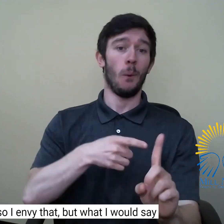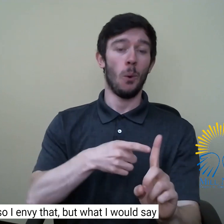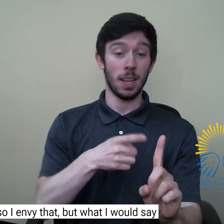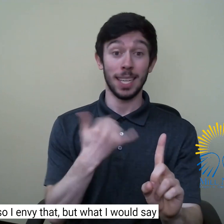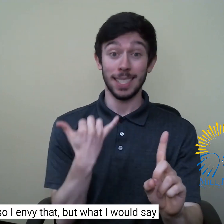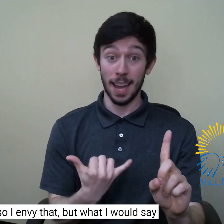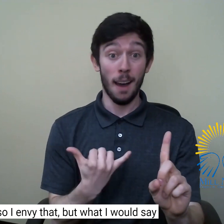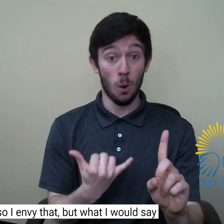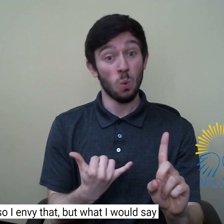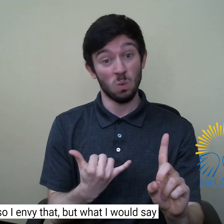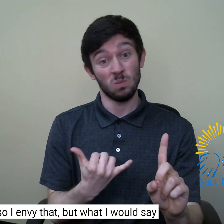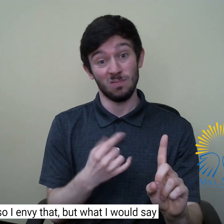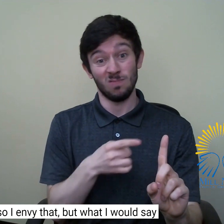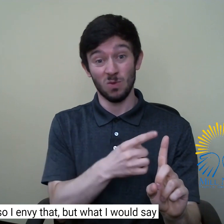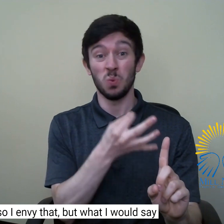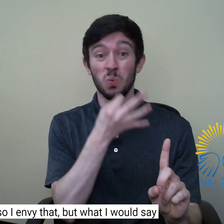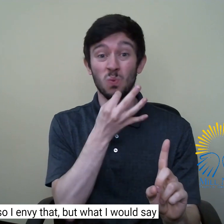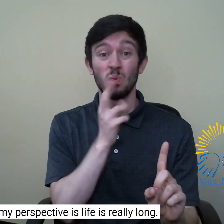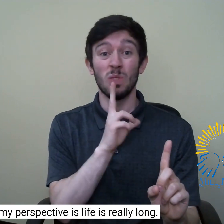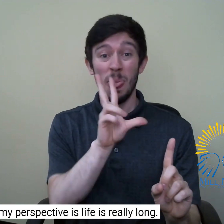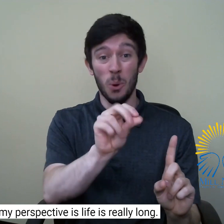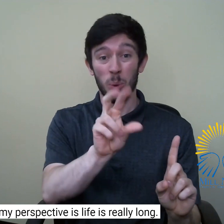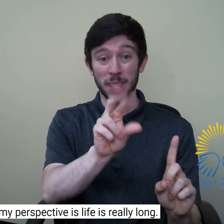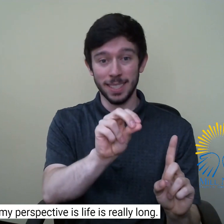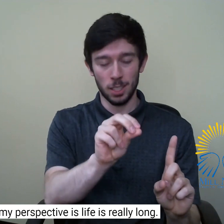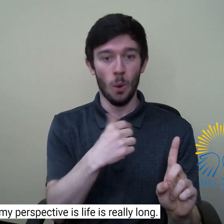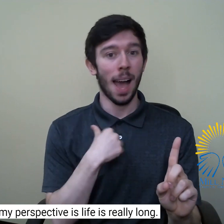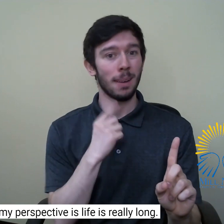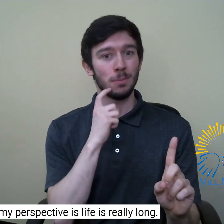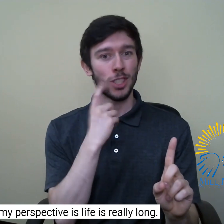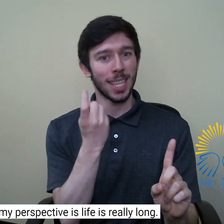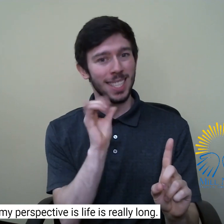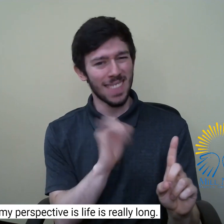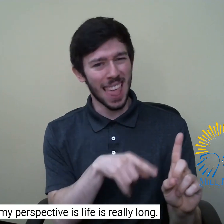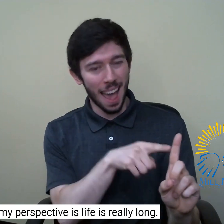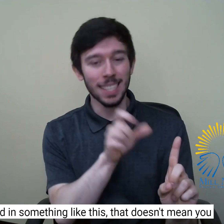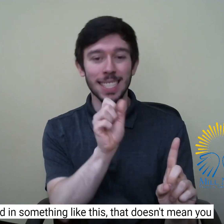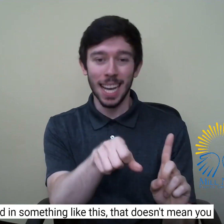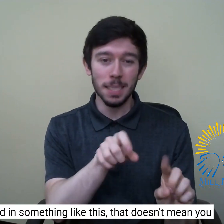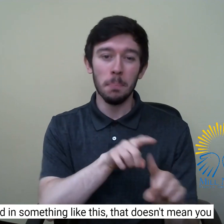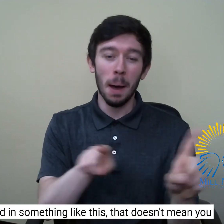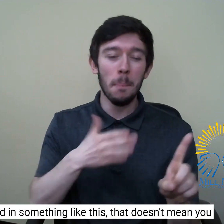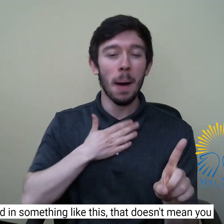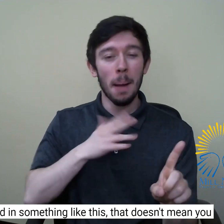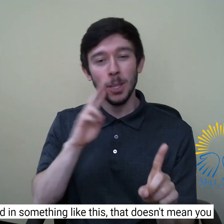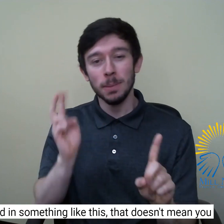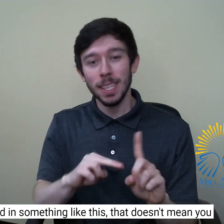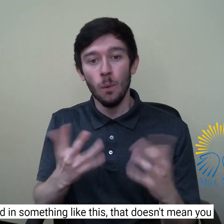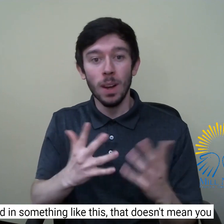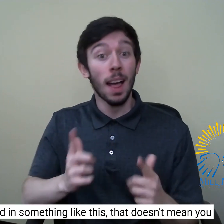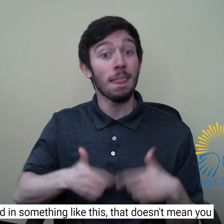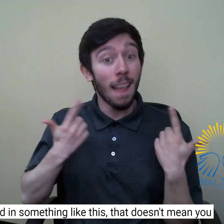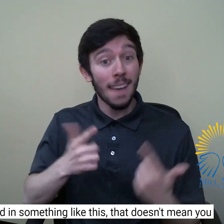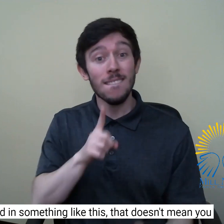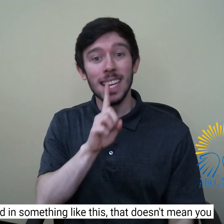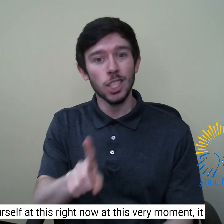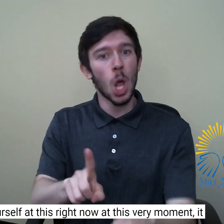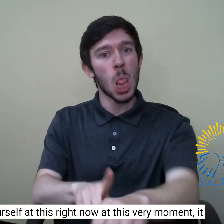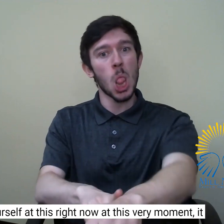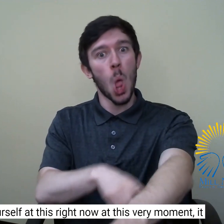so I envy that. But what I would say from my perspective is life is really long. If you're interested in something like this, that doesn't mean you have to aim